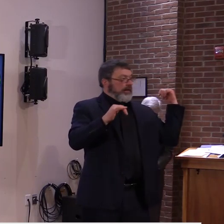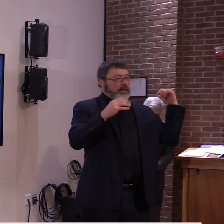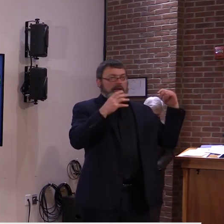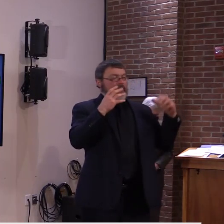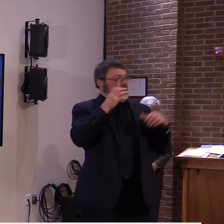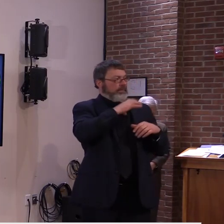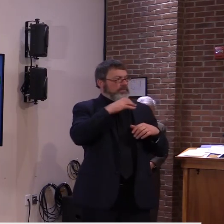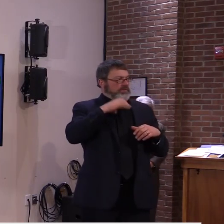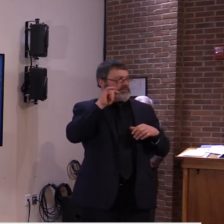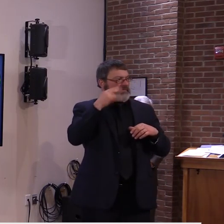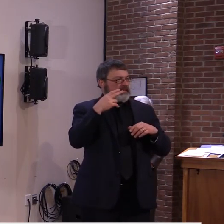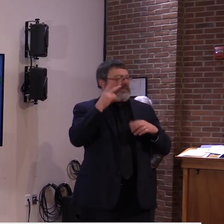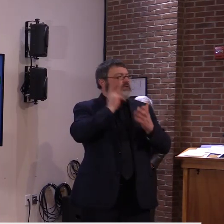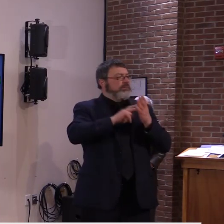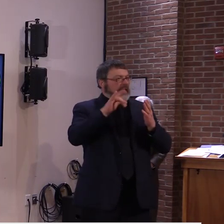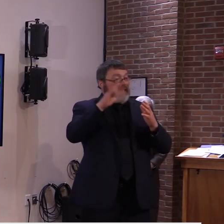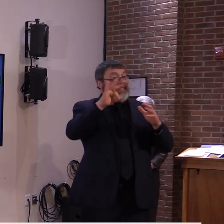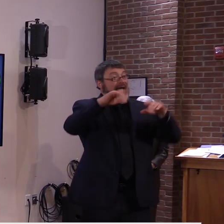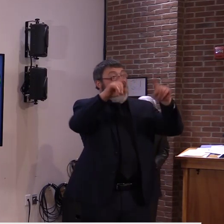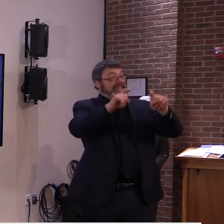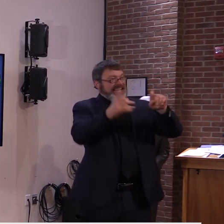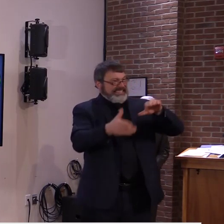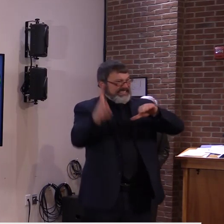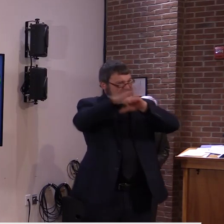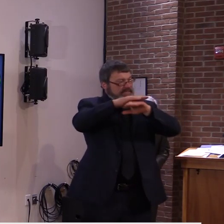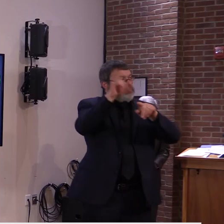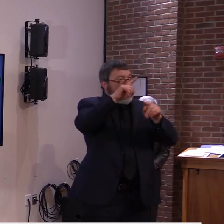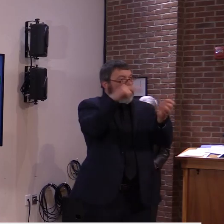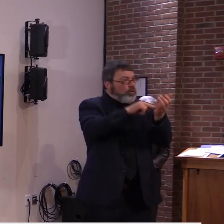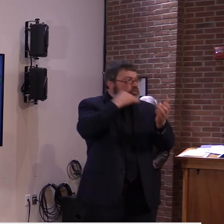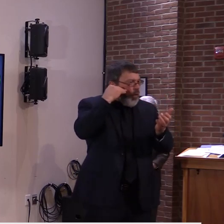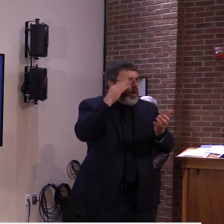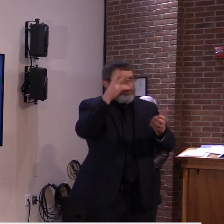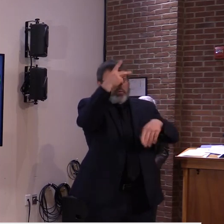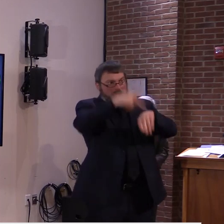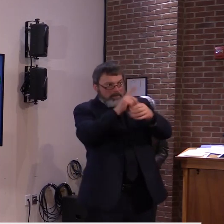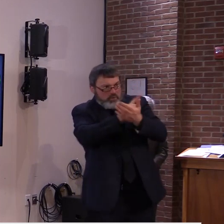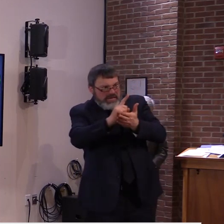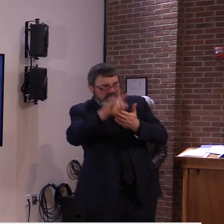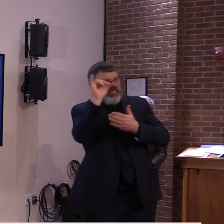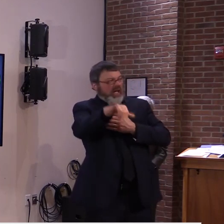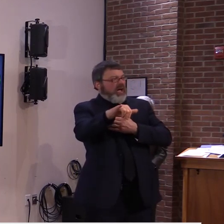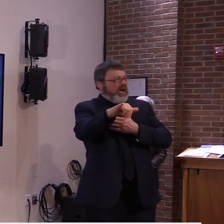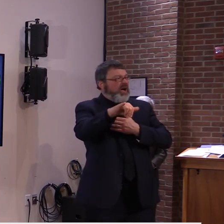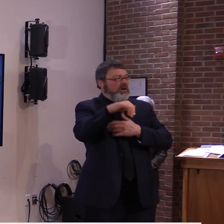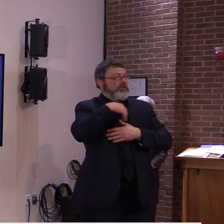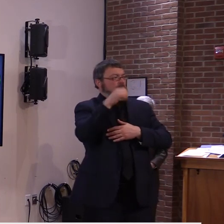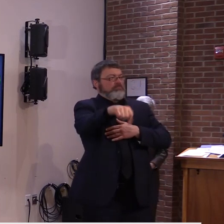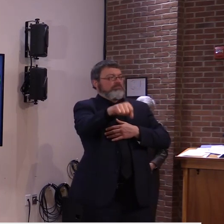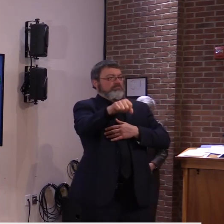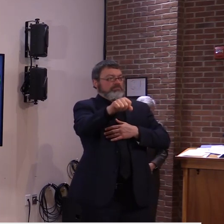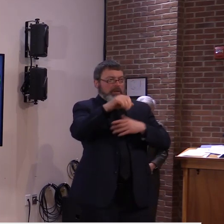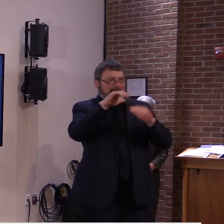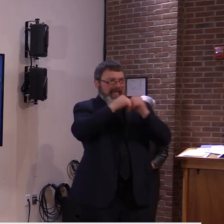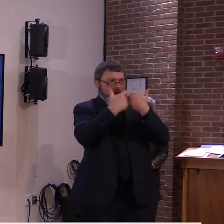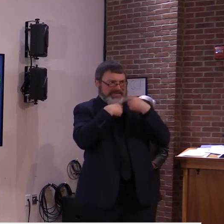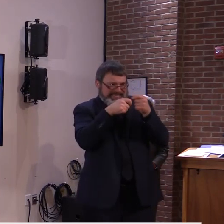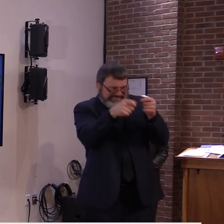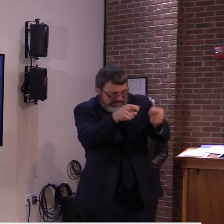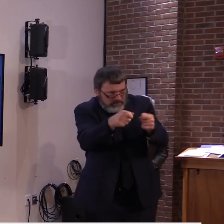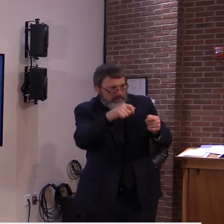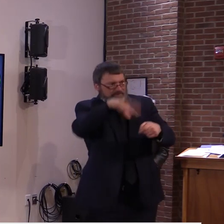as early as possible and mitigate the impact of COVID-19 in these settings. As you